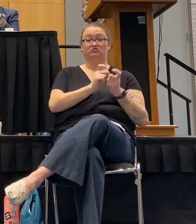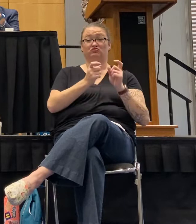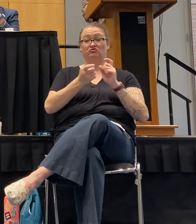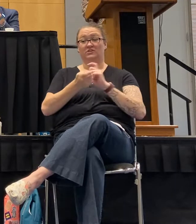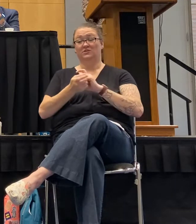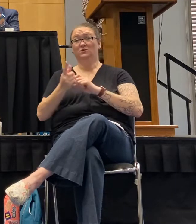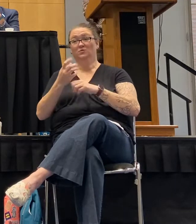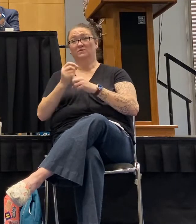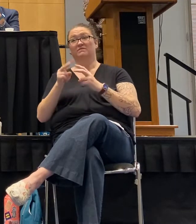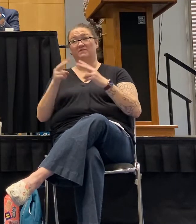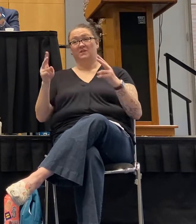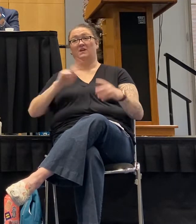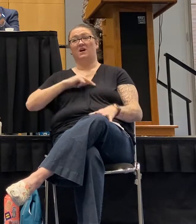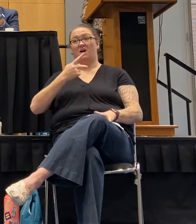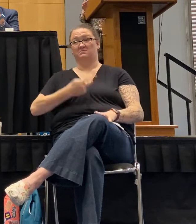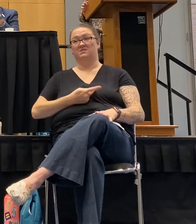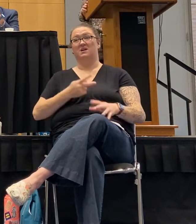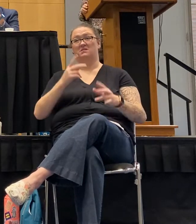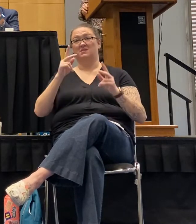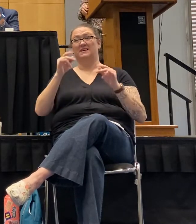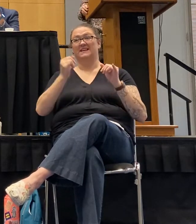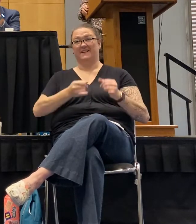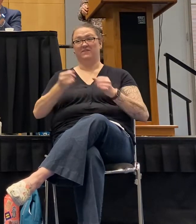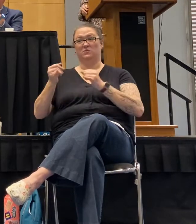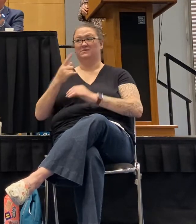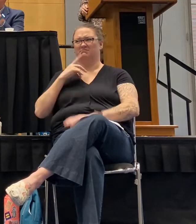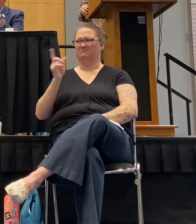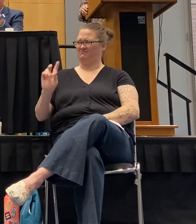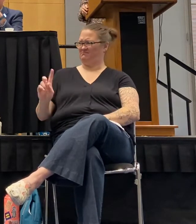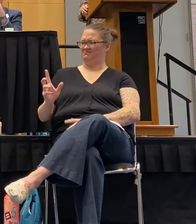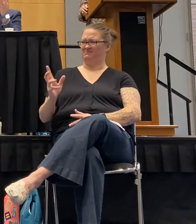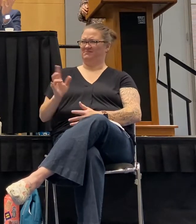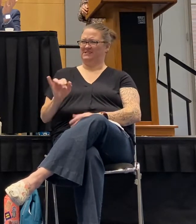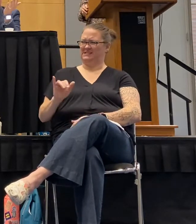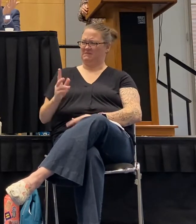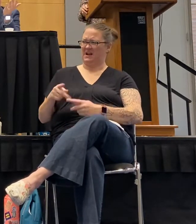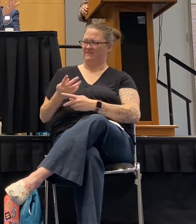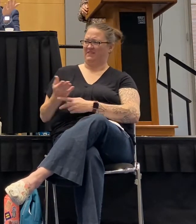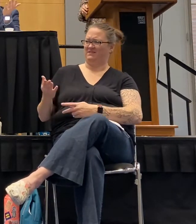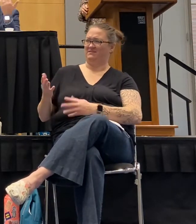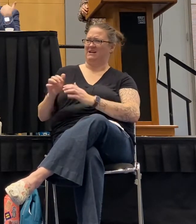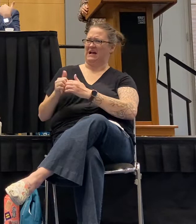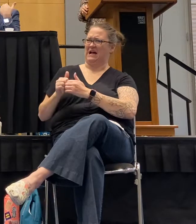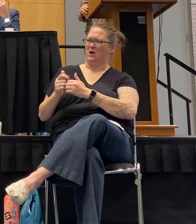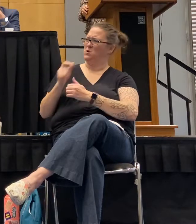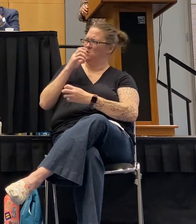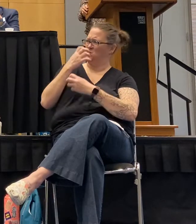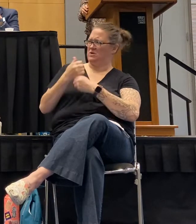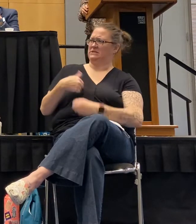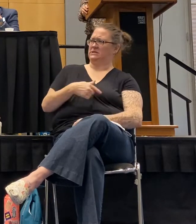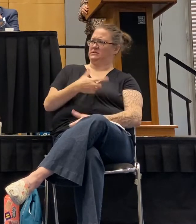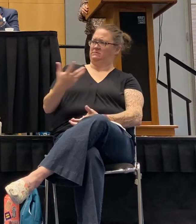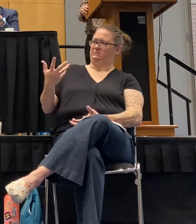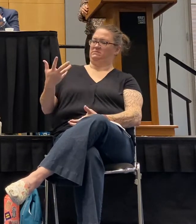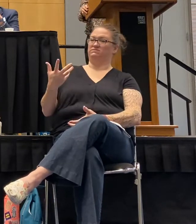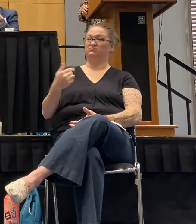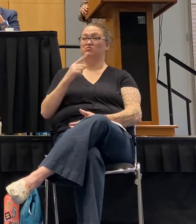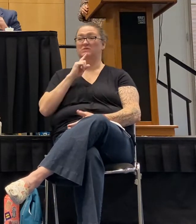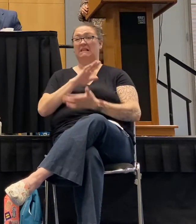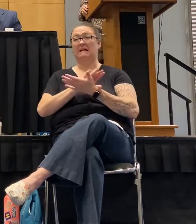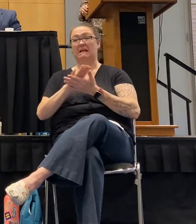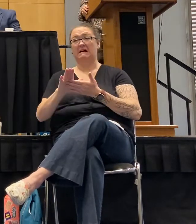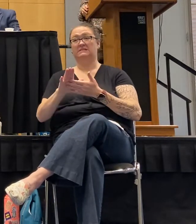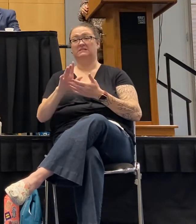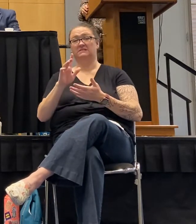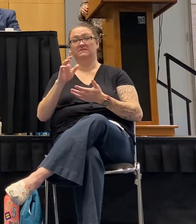got very upset individuals saying the same kind of thing. How come you don't trust us? And it was really nice for